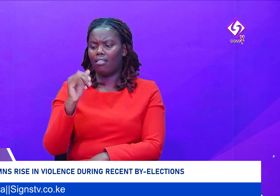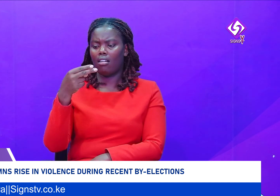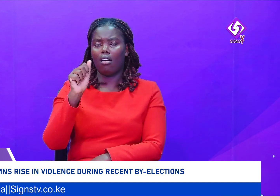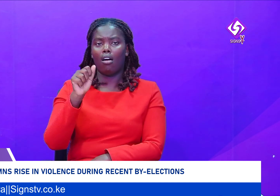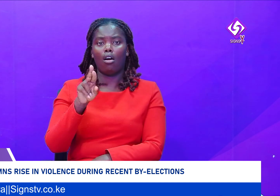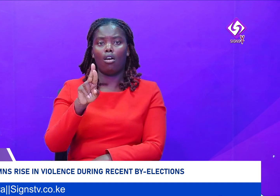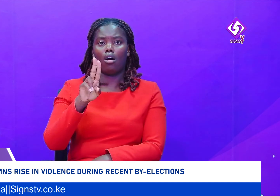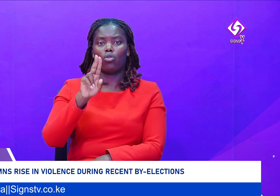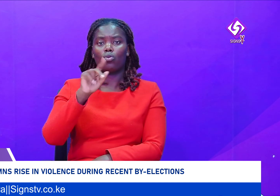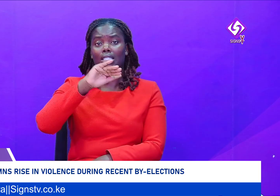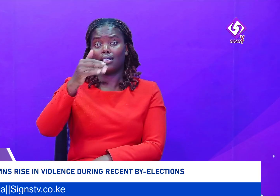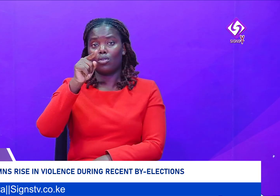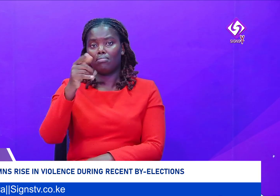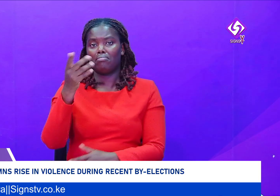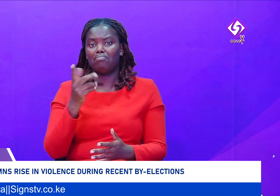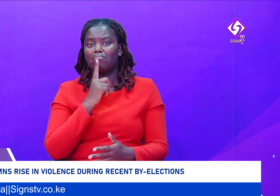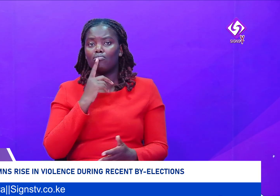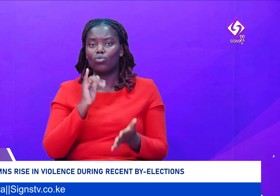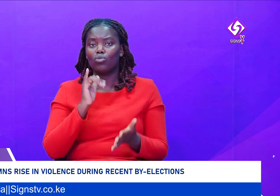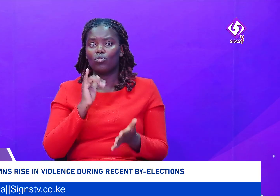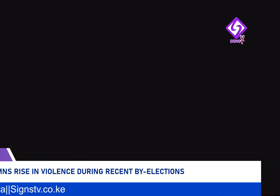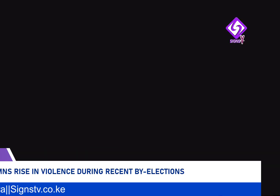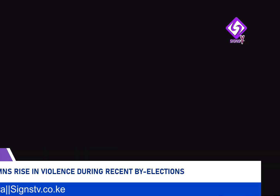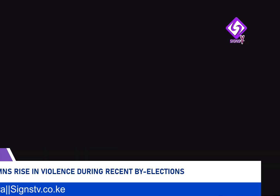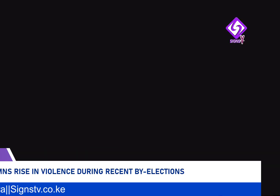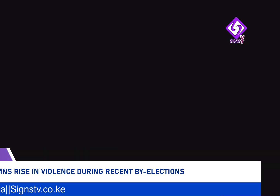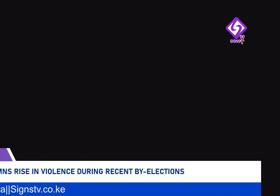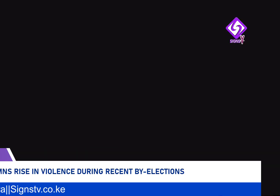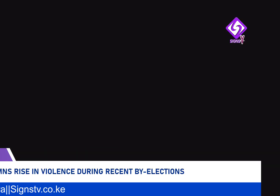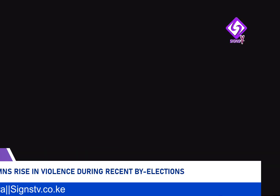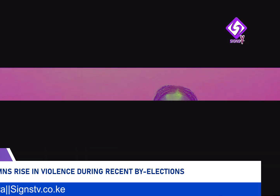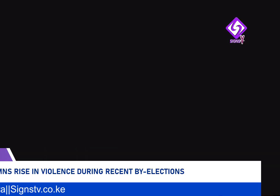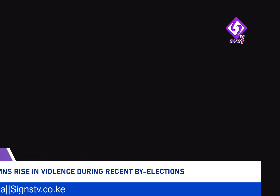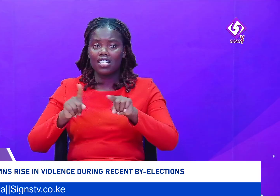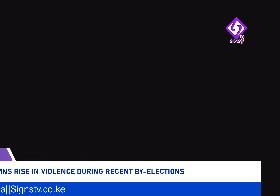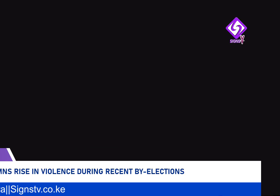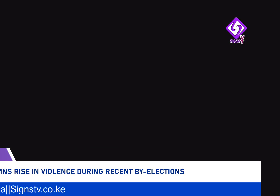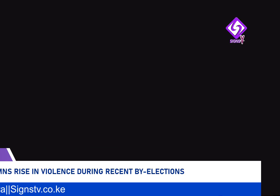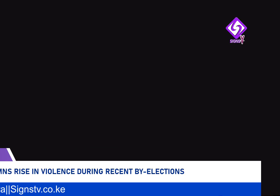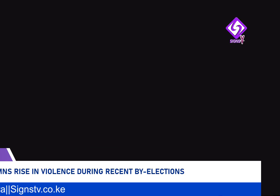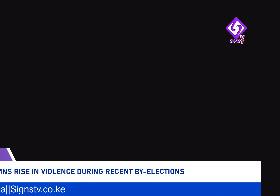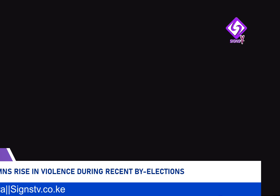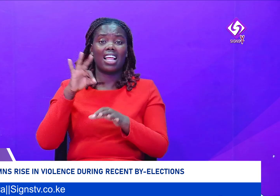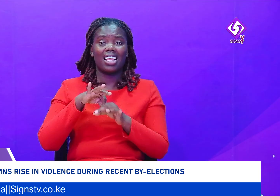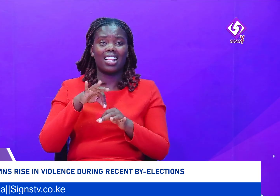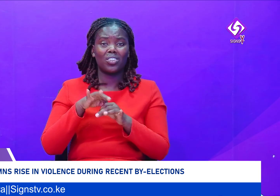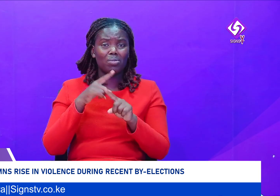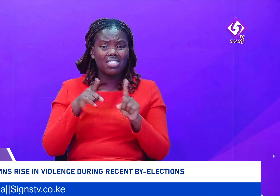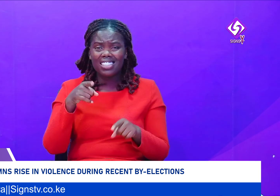Kiharu town, Nyoro said that despite participating in several previous by-elections, he has never